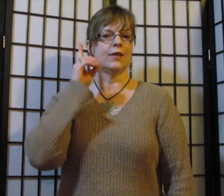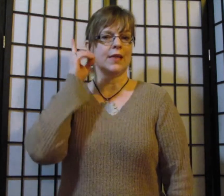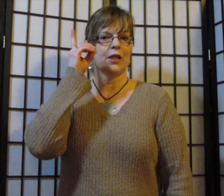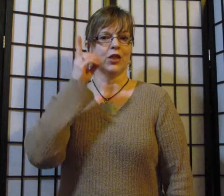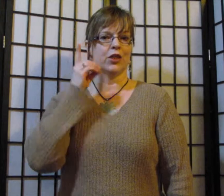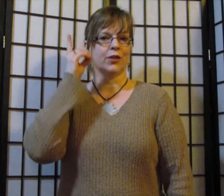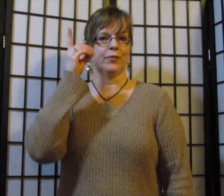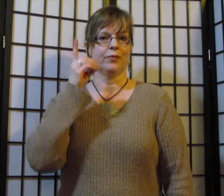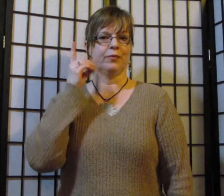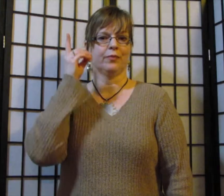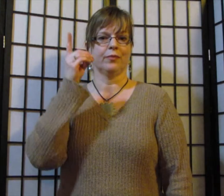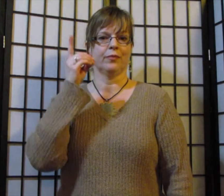Dinner.